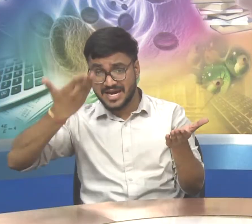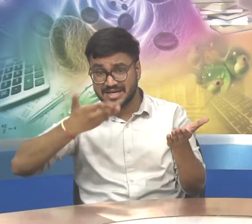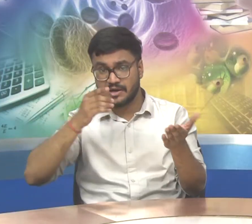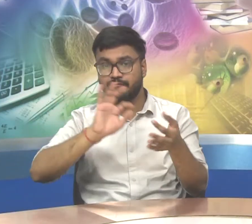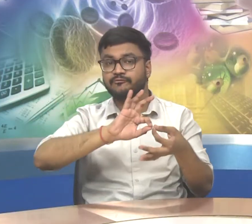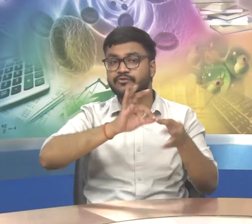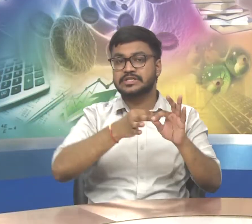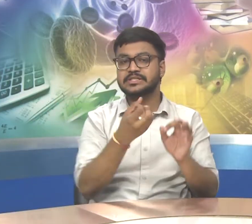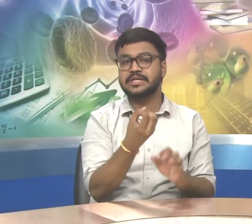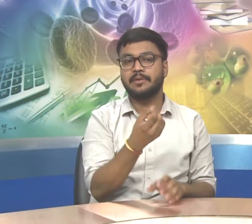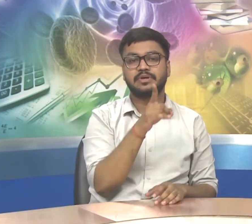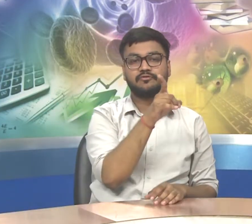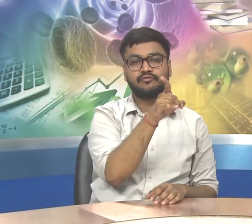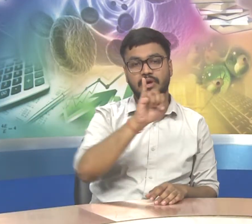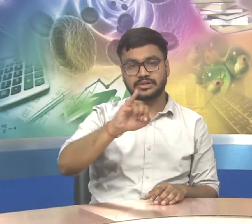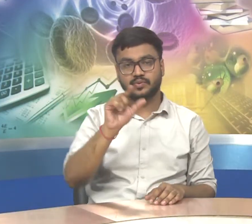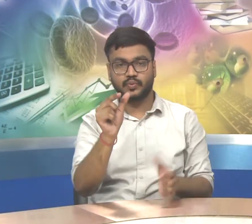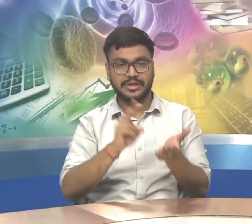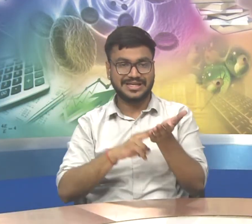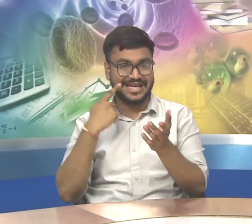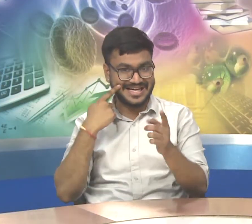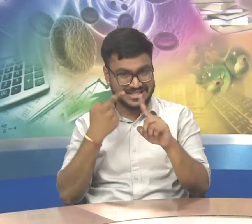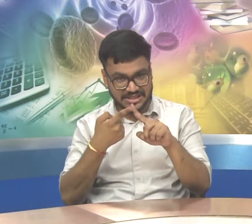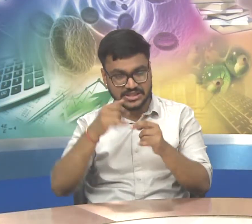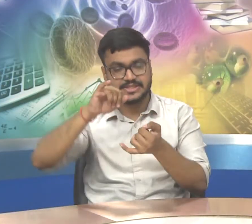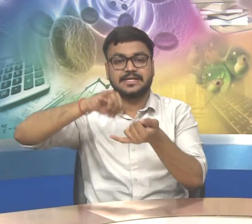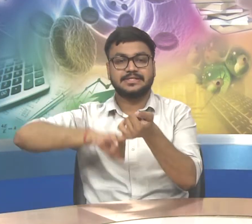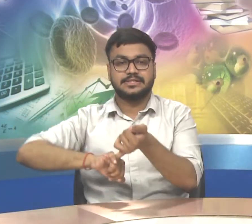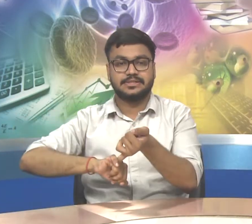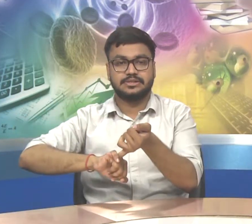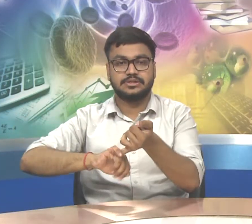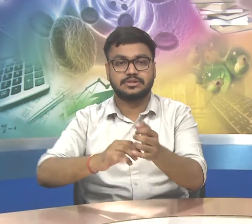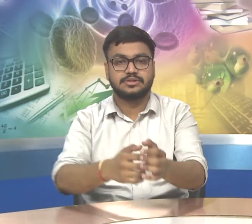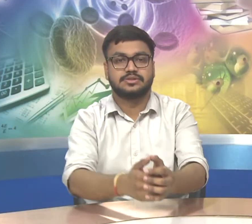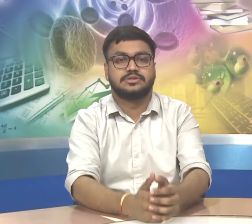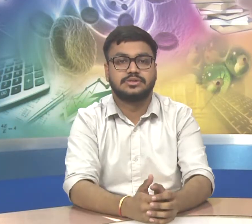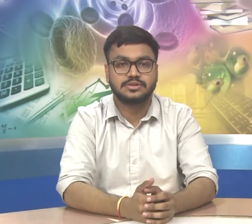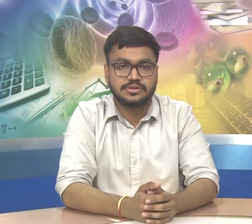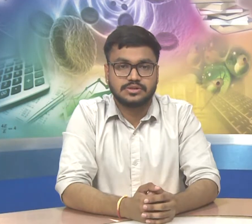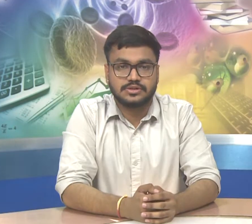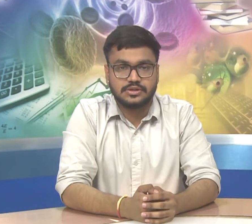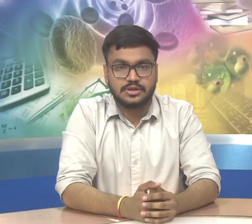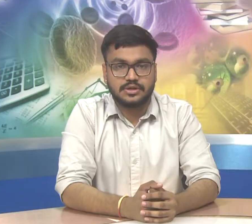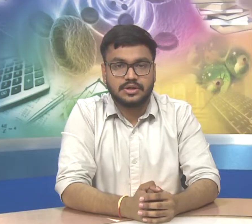And the atomic mass of hydrogen was fixed as 16 units.